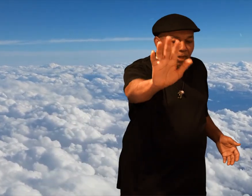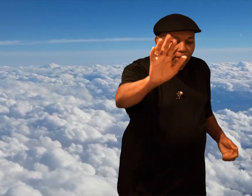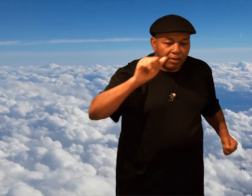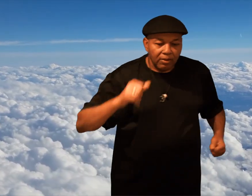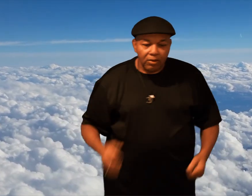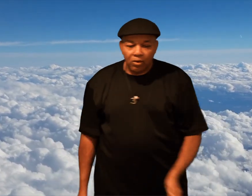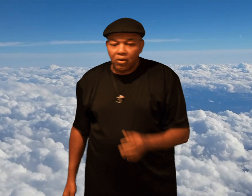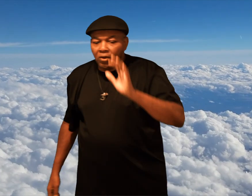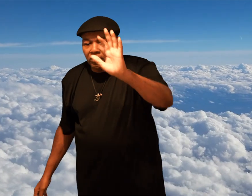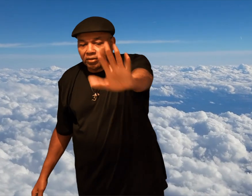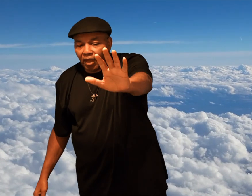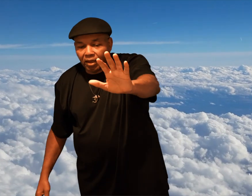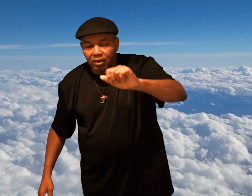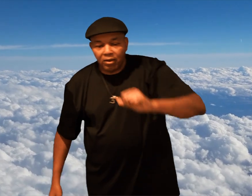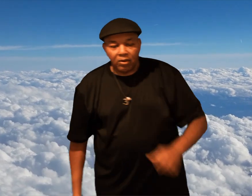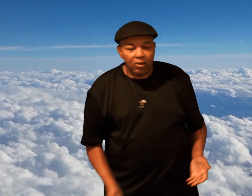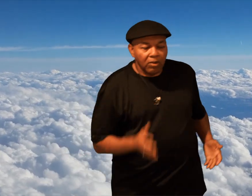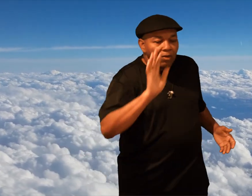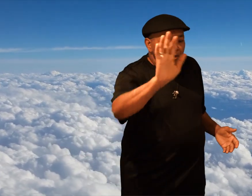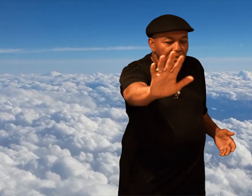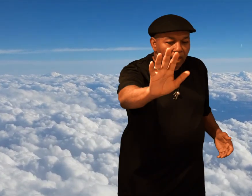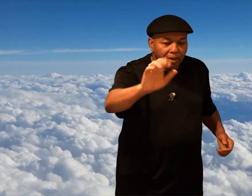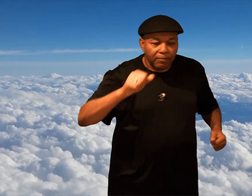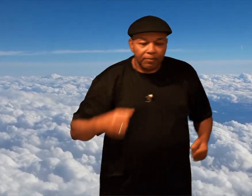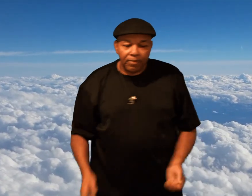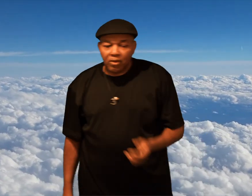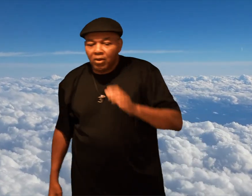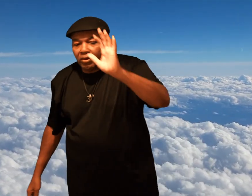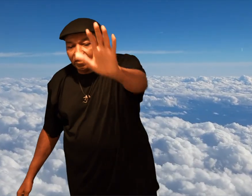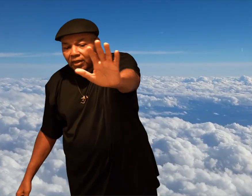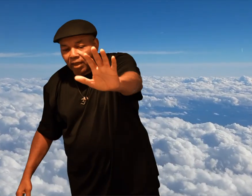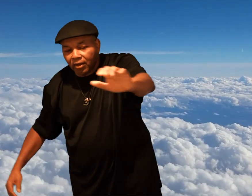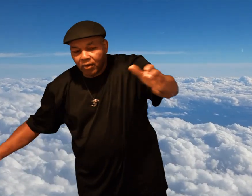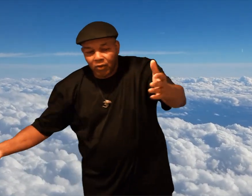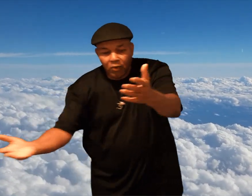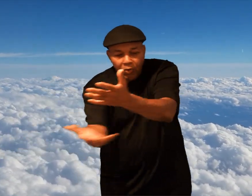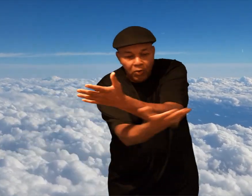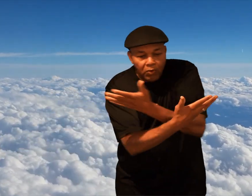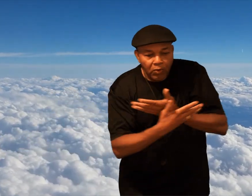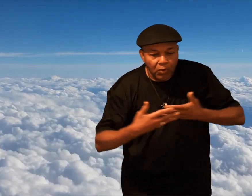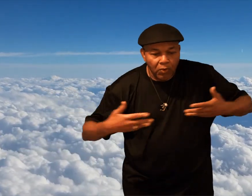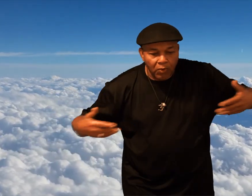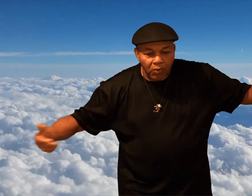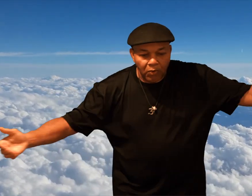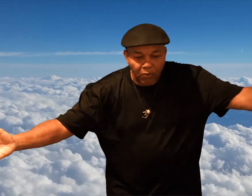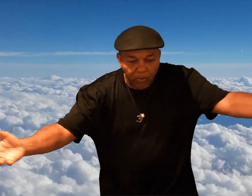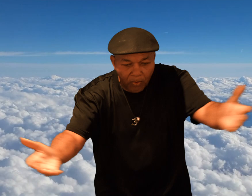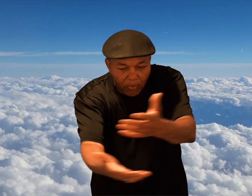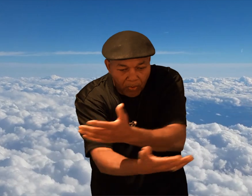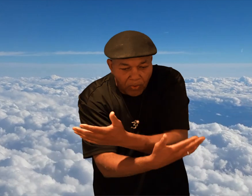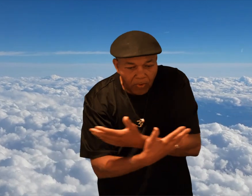signs when I'm hollow, you're the path that I follow, you're the blessings that exist, the small things that are bliss, the gift to realize.